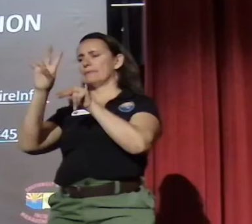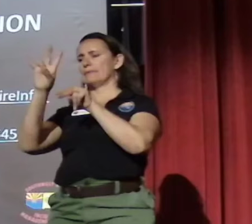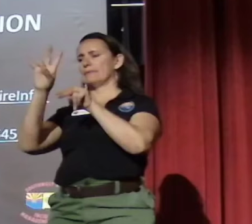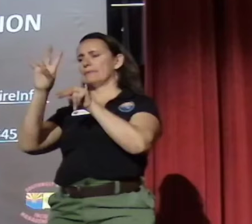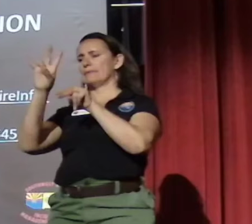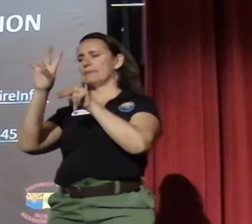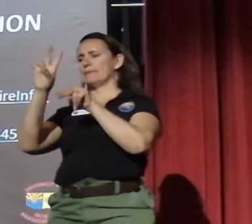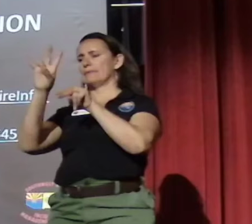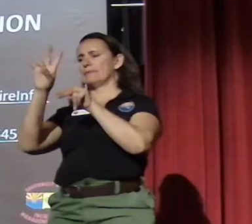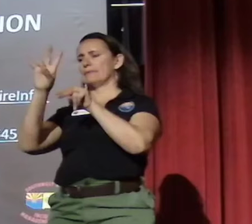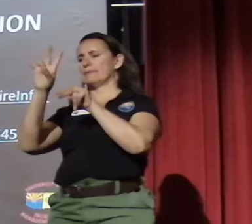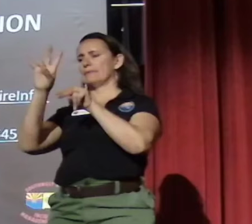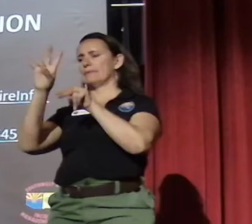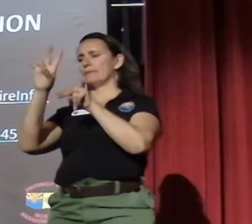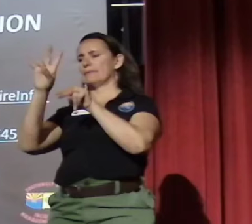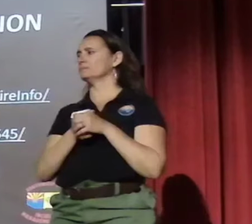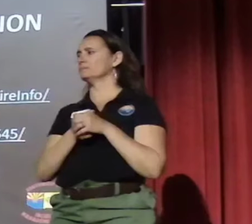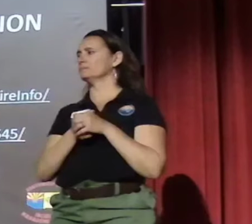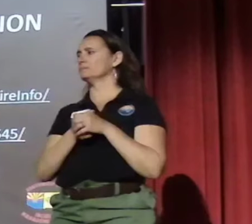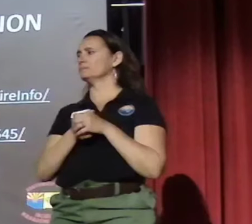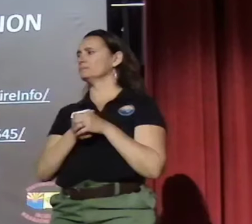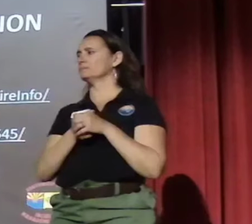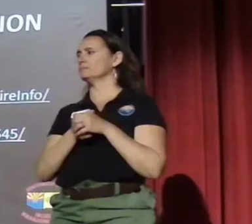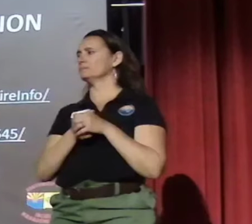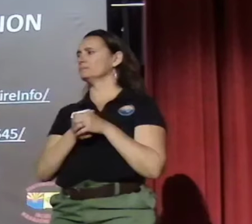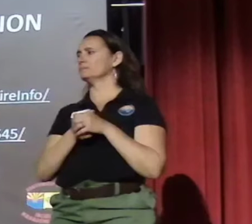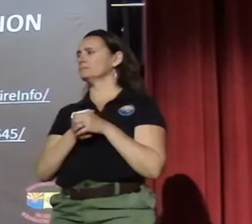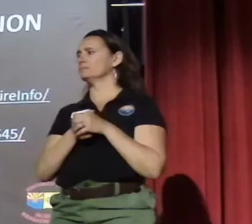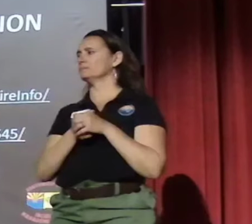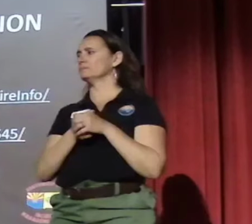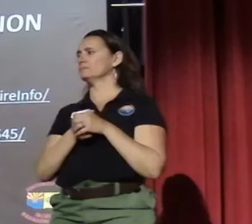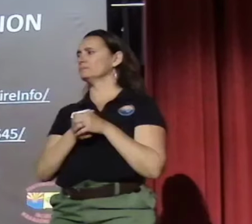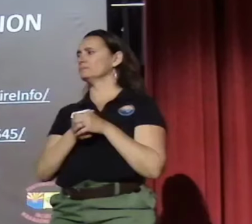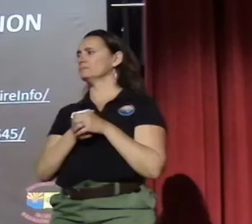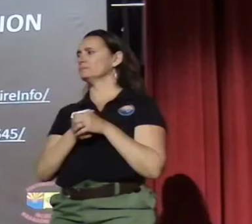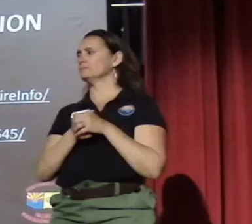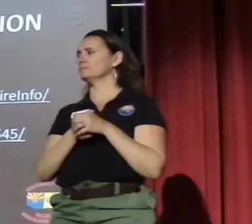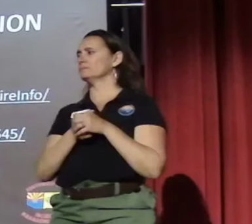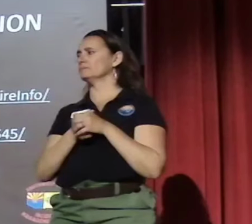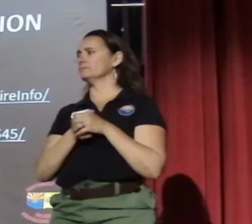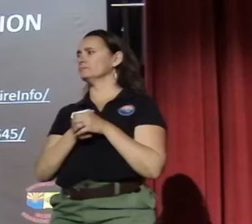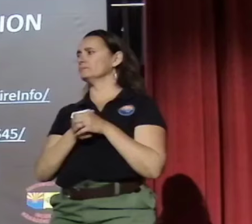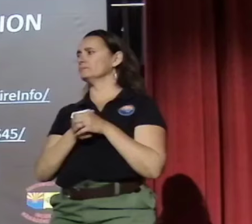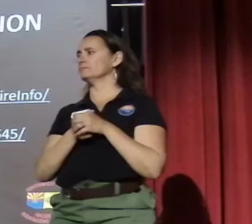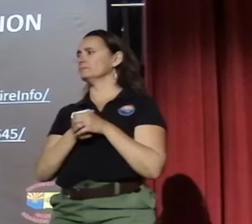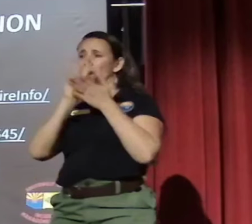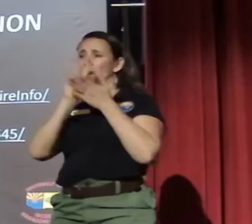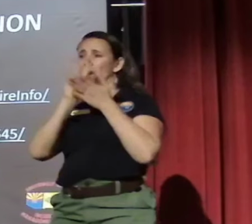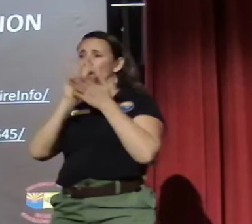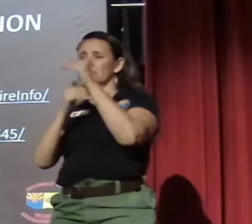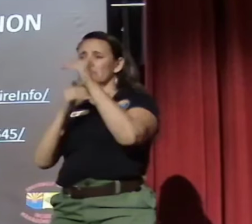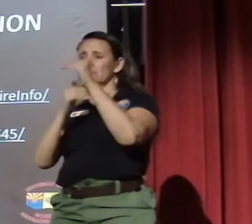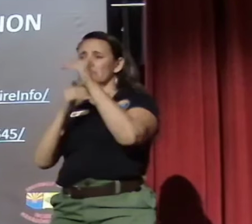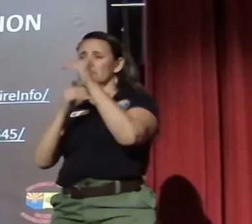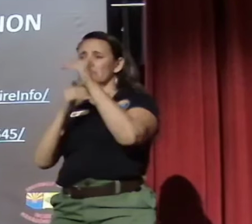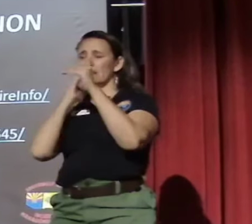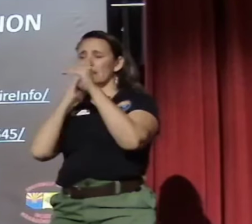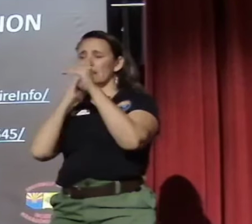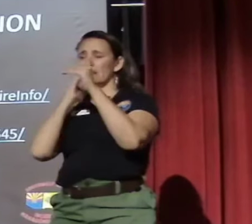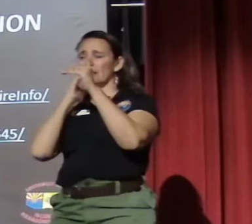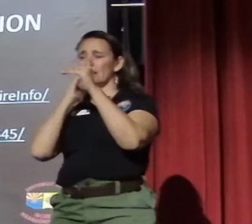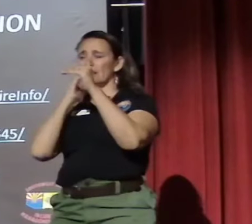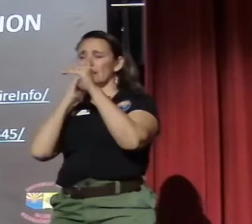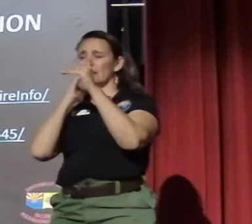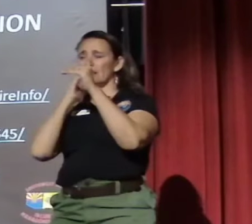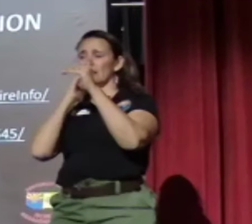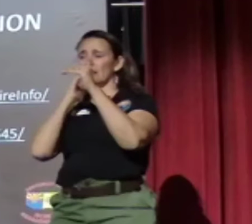others fires all over the nation. They usually allow at least a 2-hour window every day, so people who have animals and other reasons